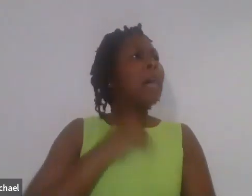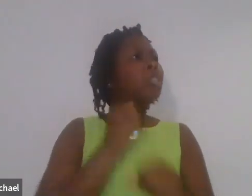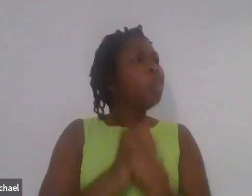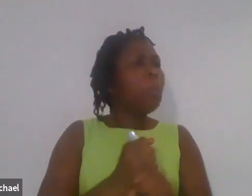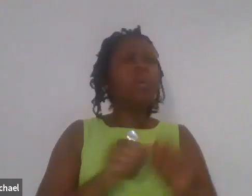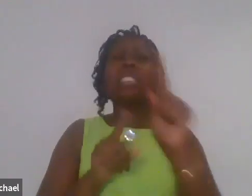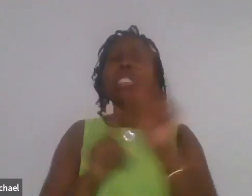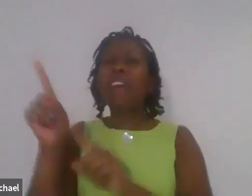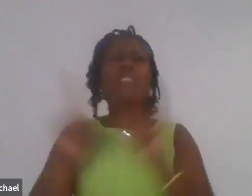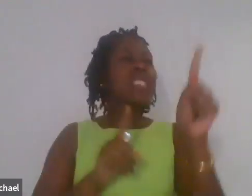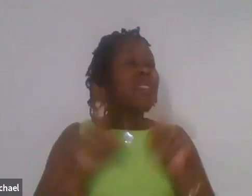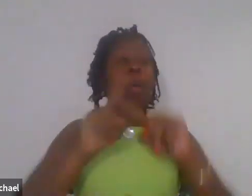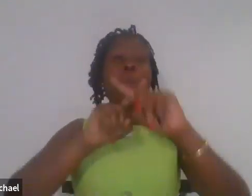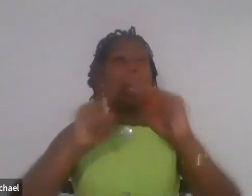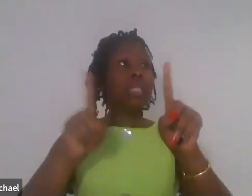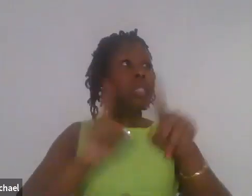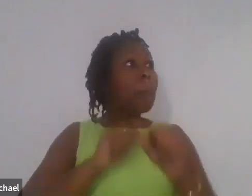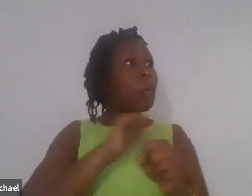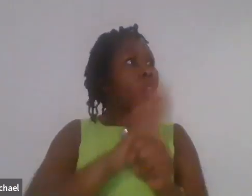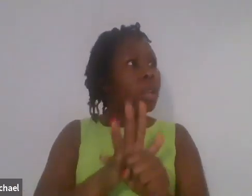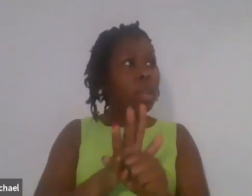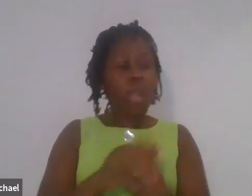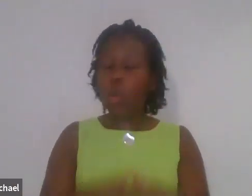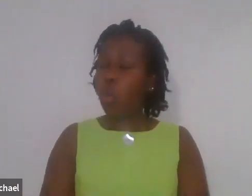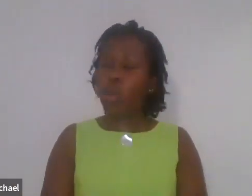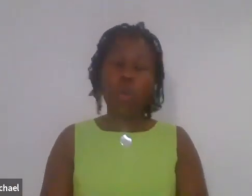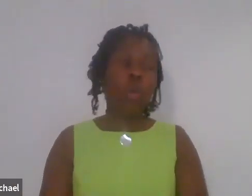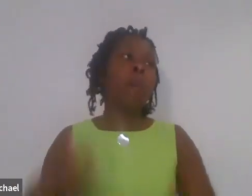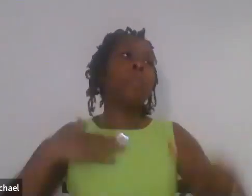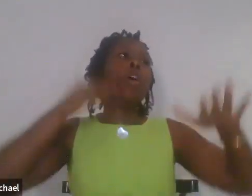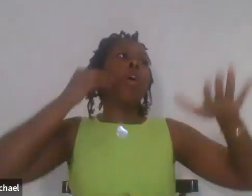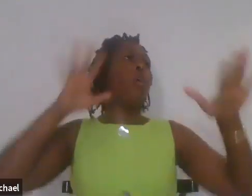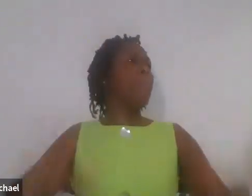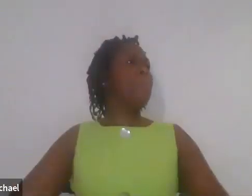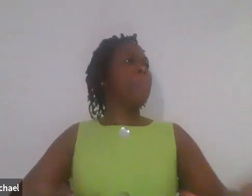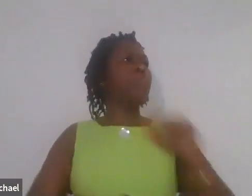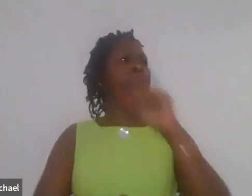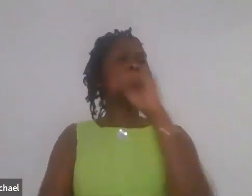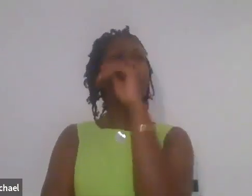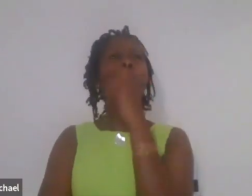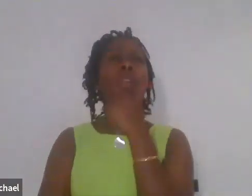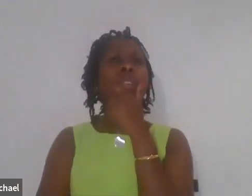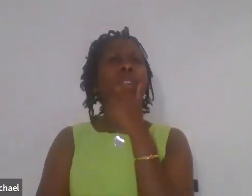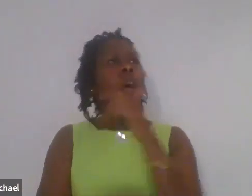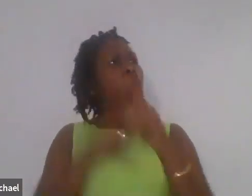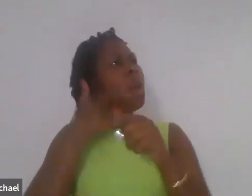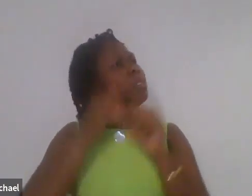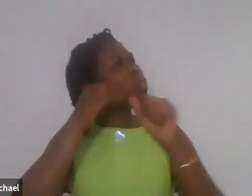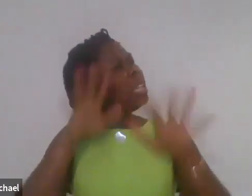My job to have it, my but damn I used COVID. to travel, but I during mean, COVID, so I just when stayed so at does